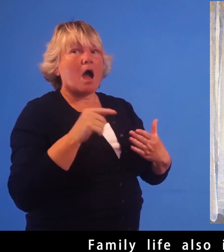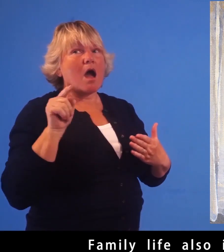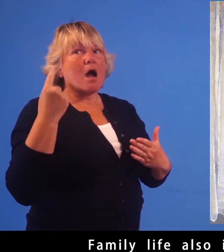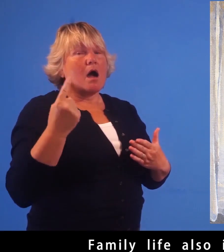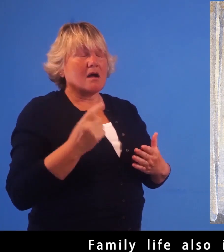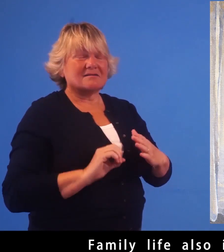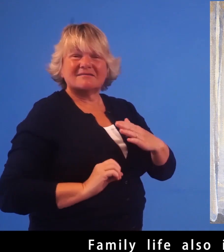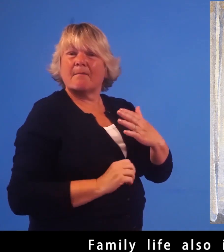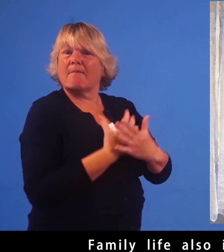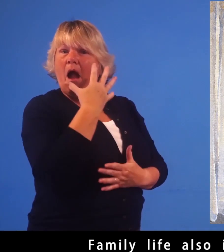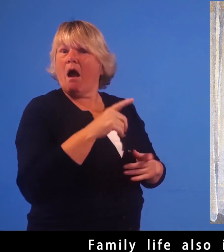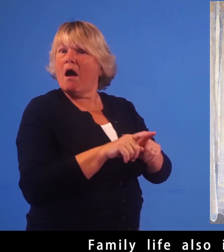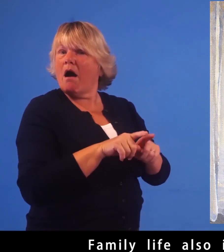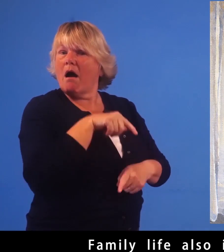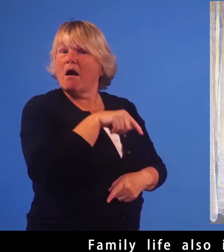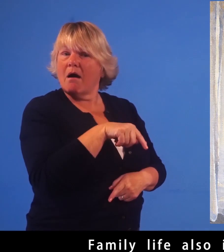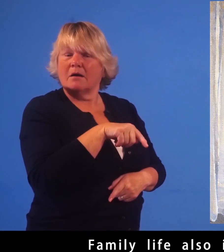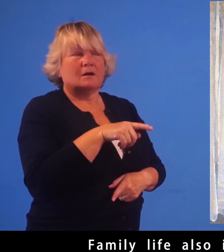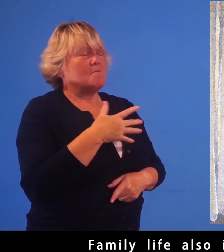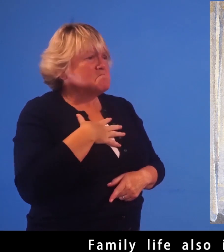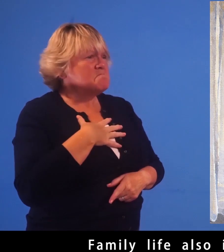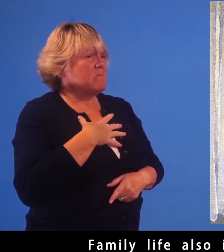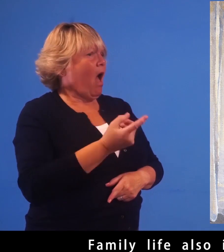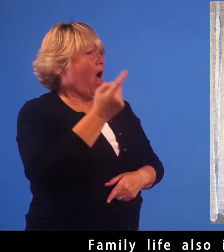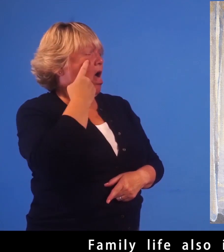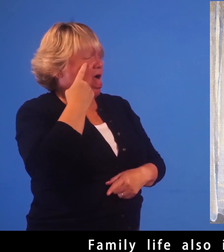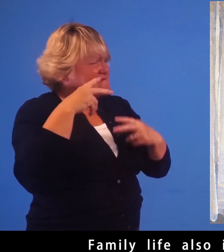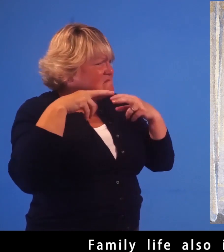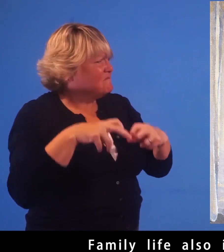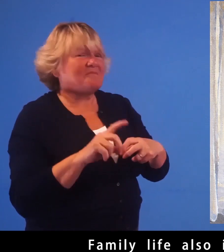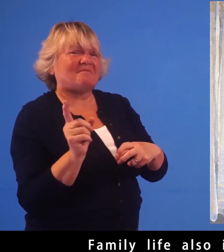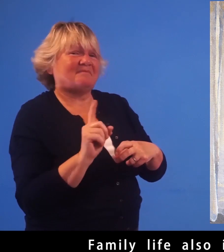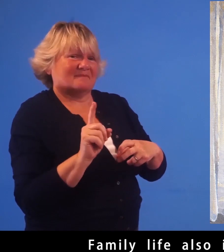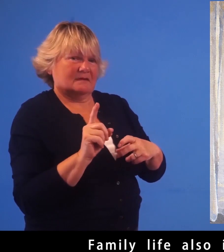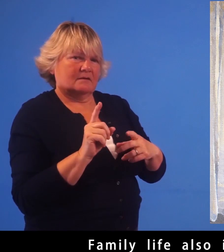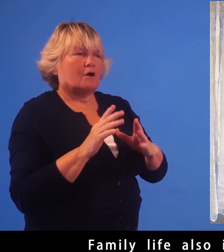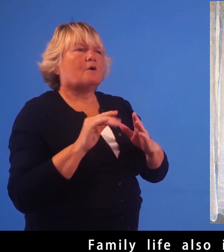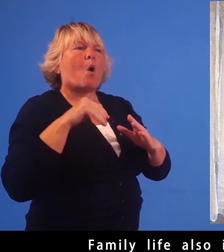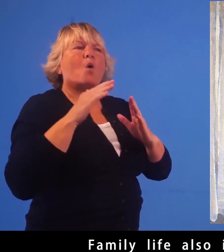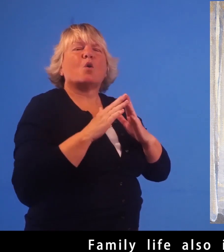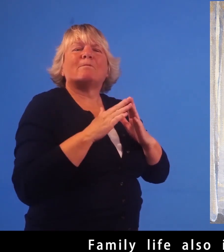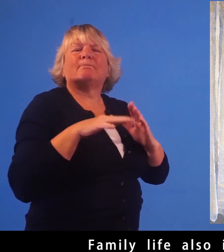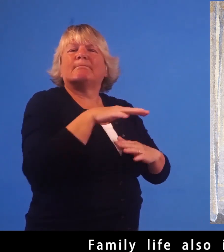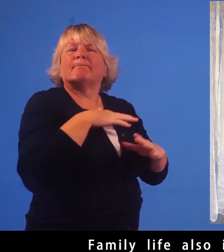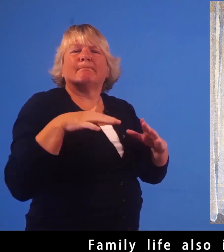Family life also inspired Thomson to explore domestic interiors in his art.